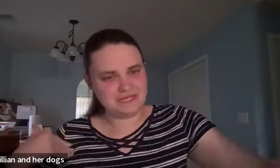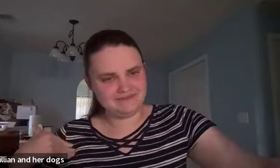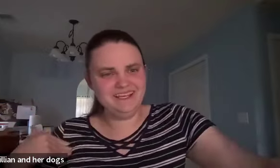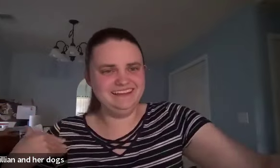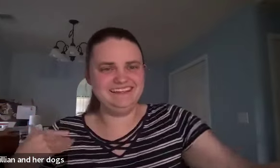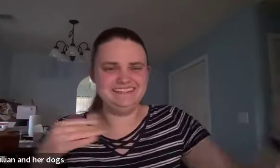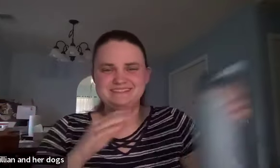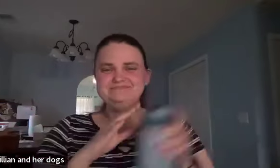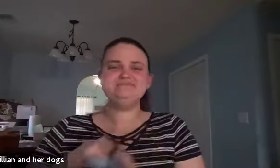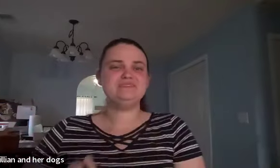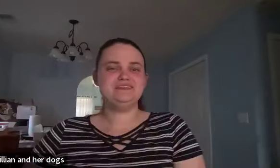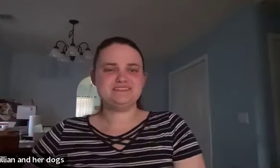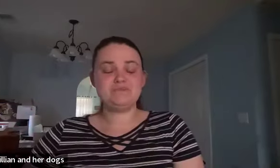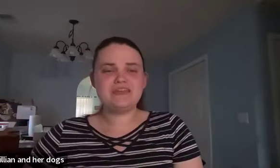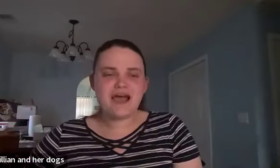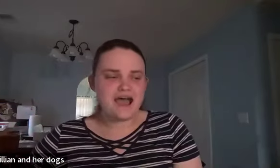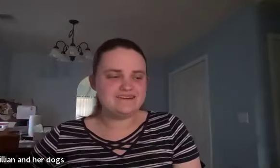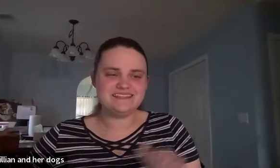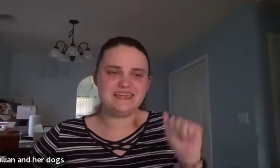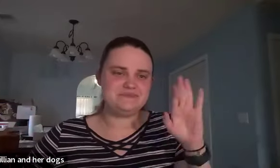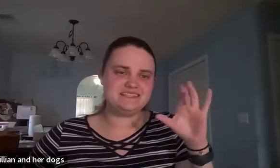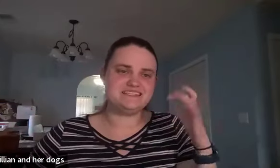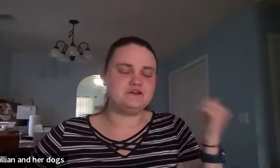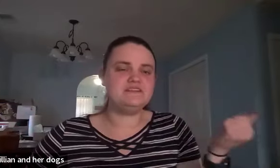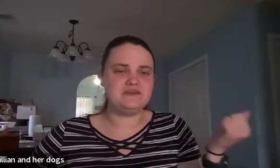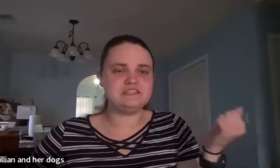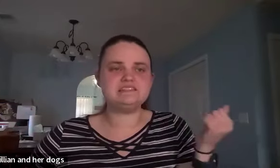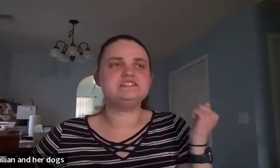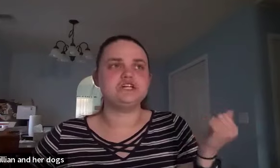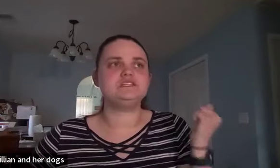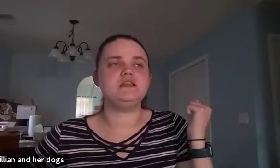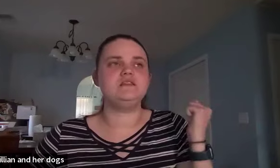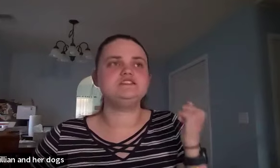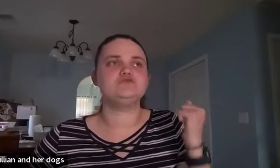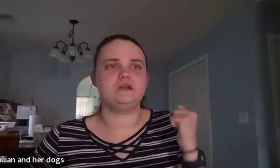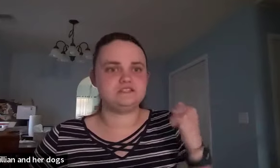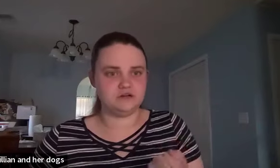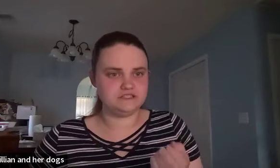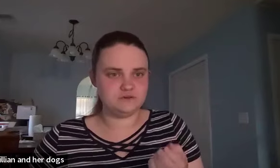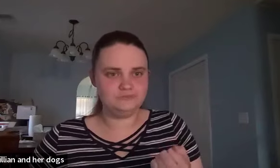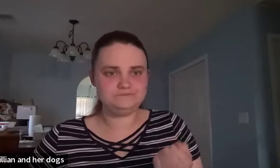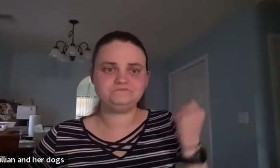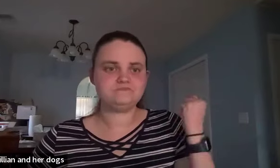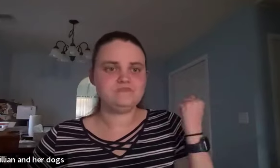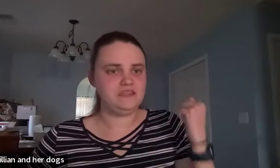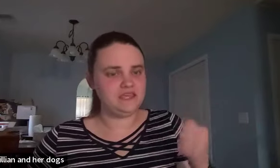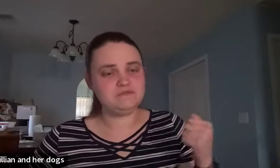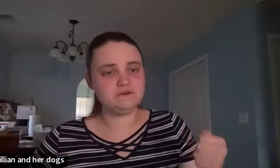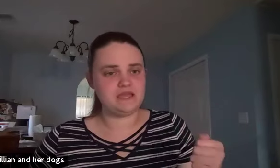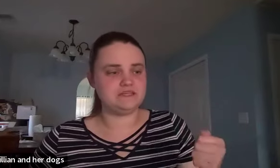me. So, but yeah, I always think ABCs, learning the ABCs is just at least a great starting tool, even for